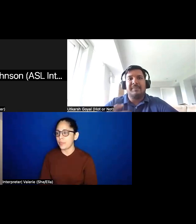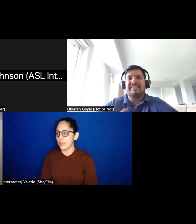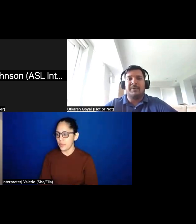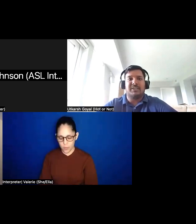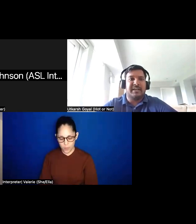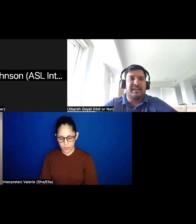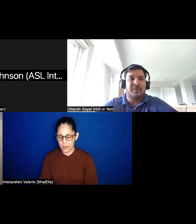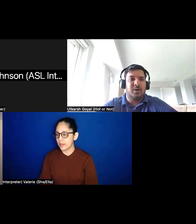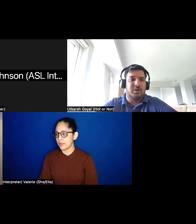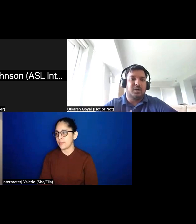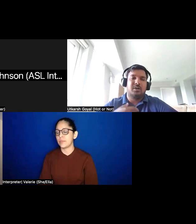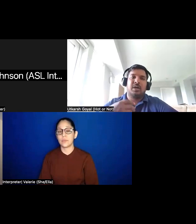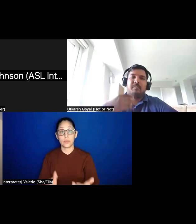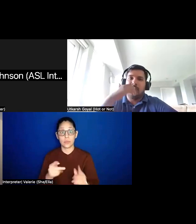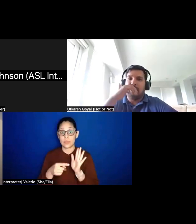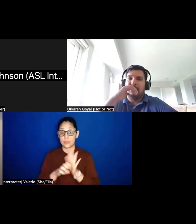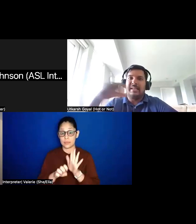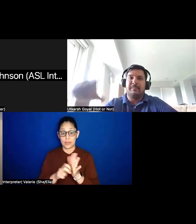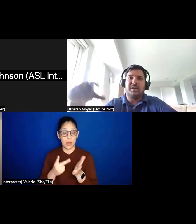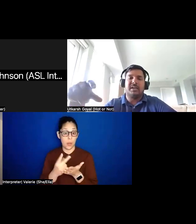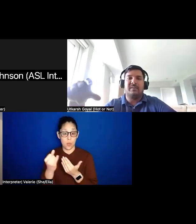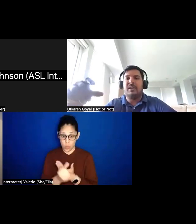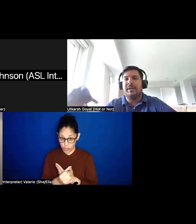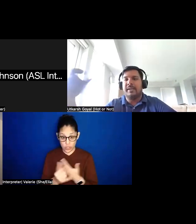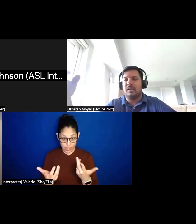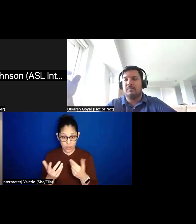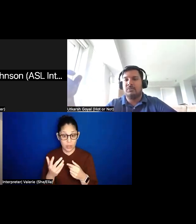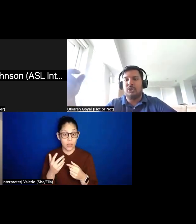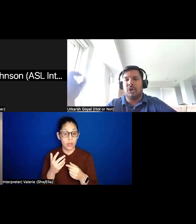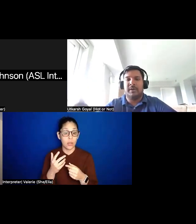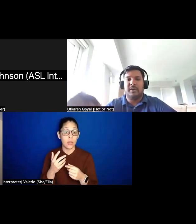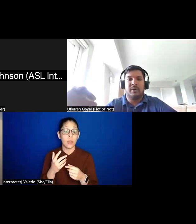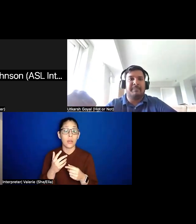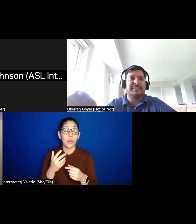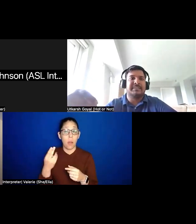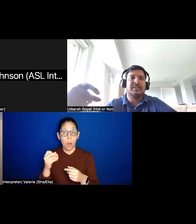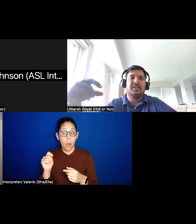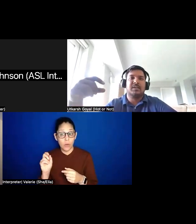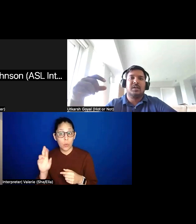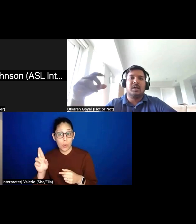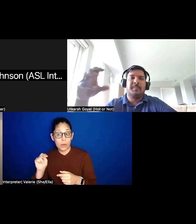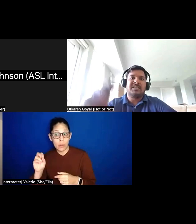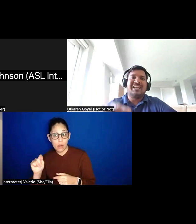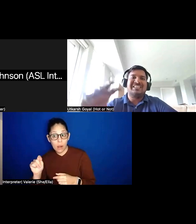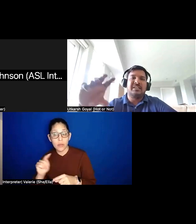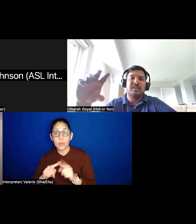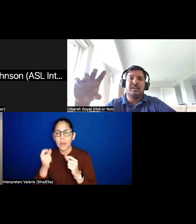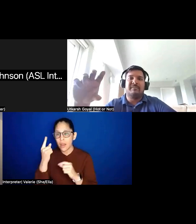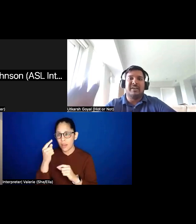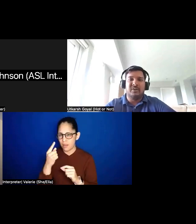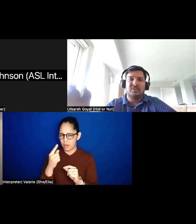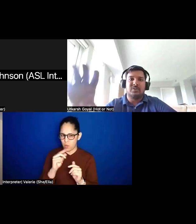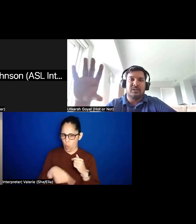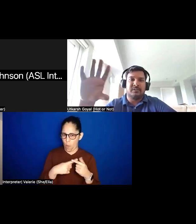So for example, as a project, right, for Hot or Not, now, one very important thing when you're building a short video app is personalizing